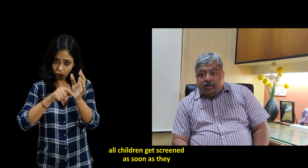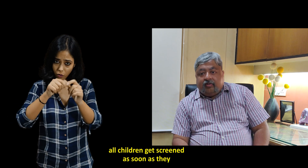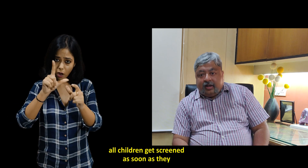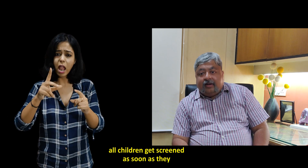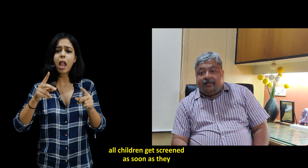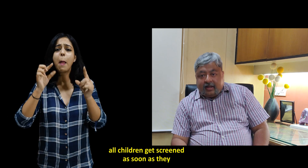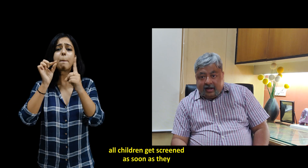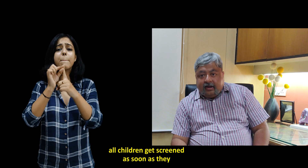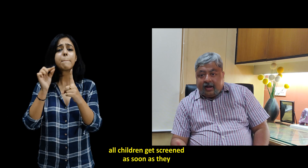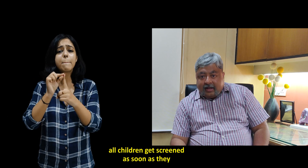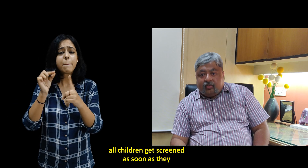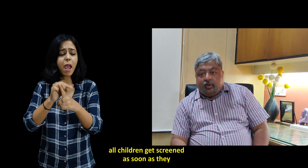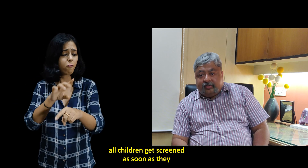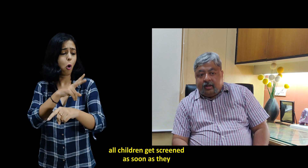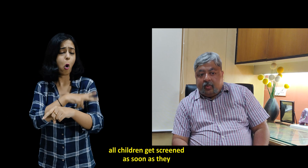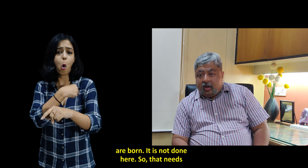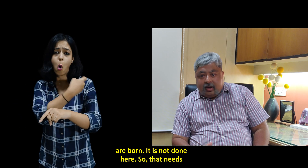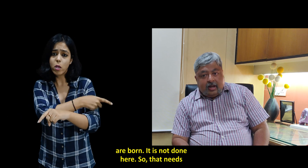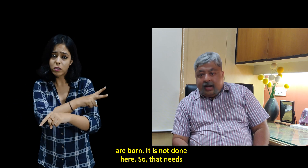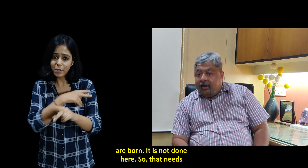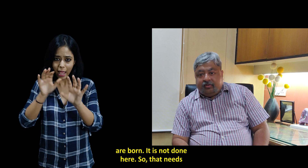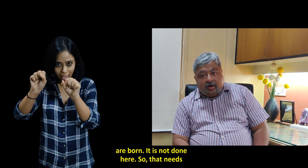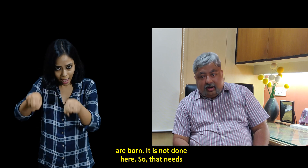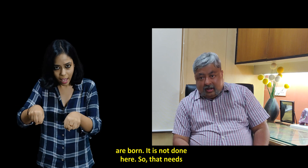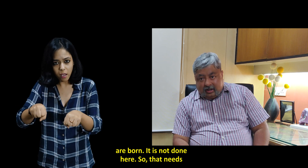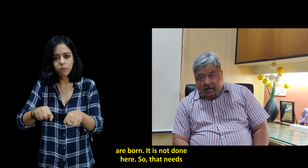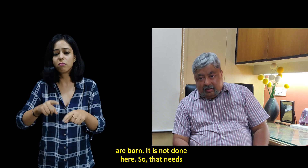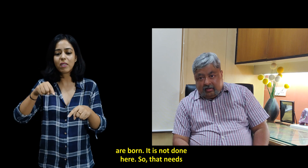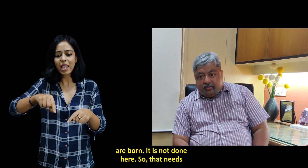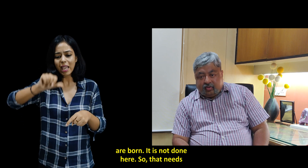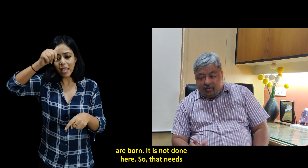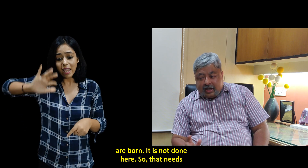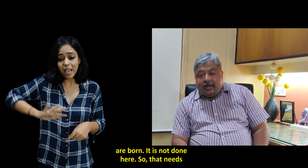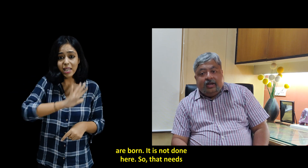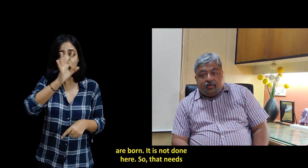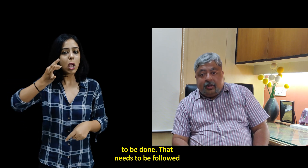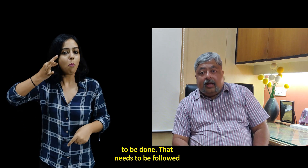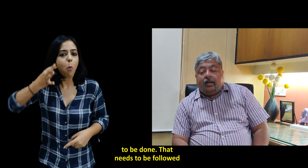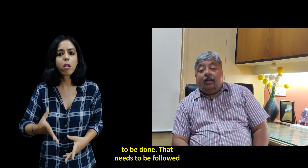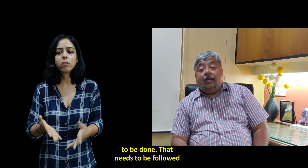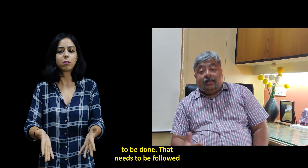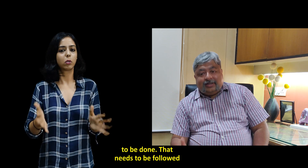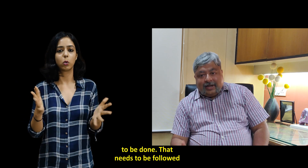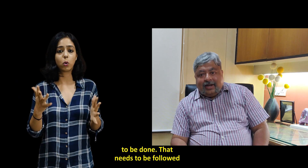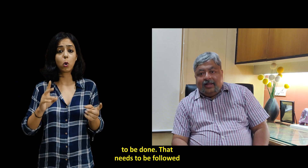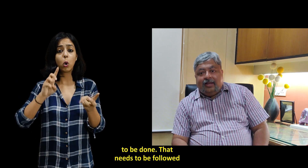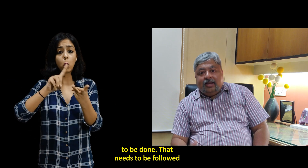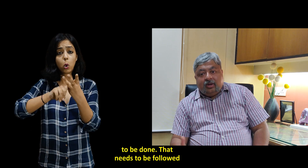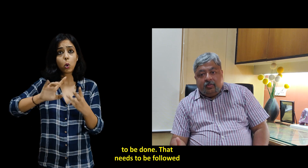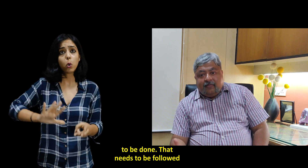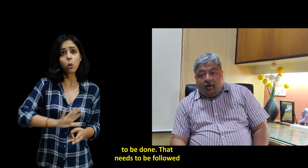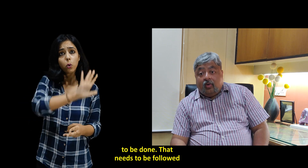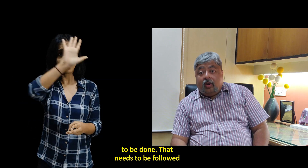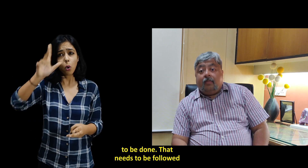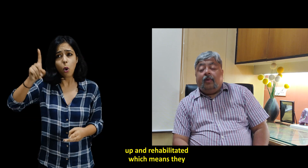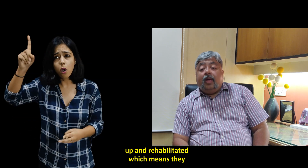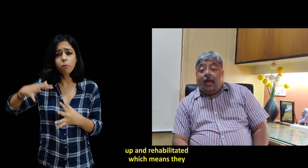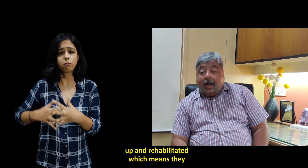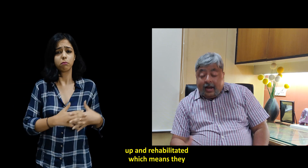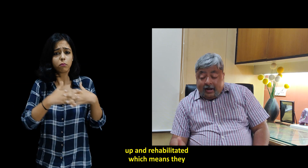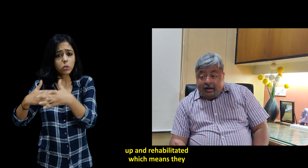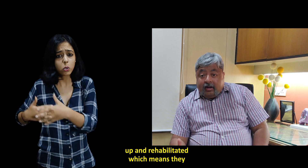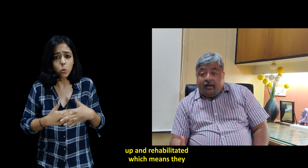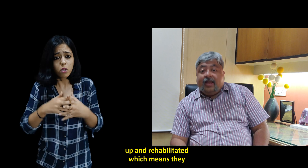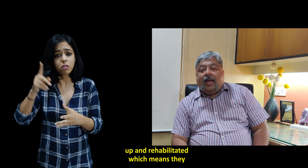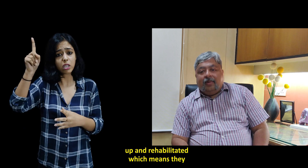all children get screened as soon as they are born it is not done here so that needs to be done secondly they need to be followed up